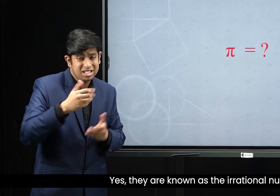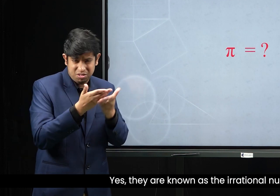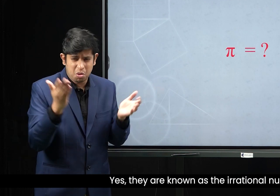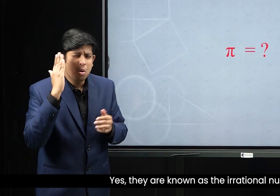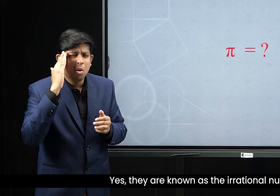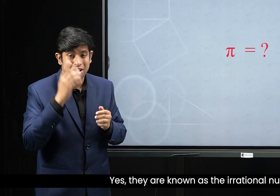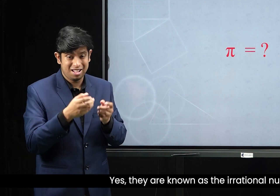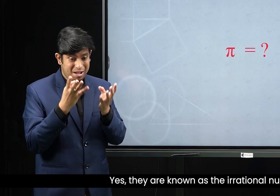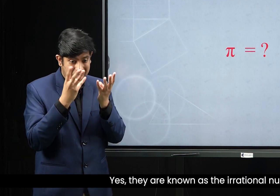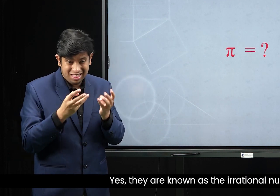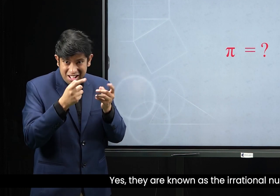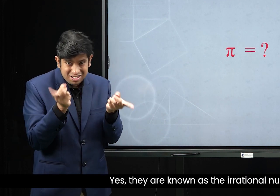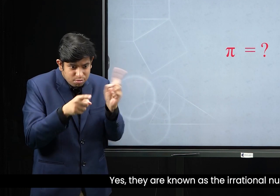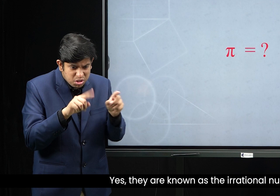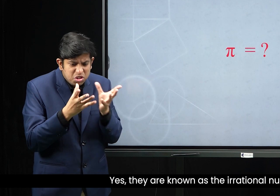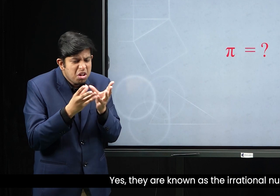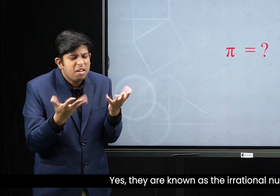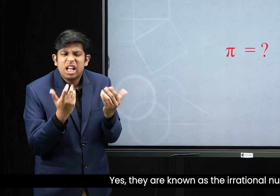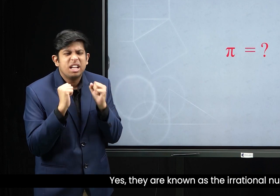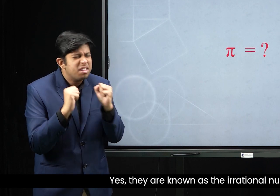Yes, they are known as the irrational numbers.